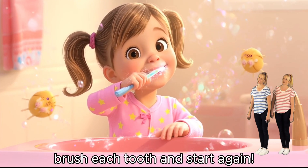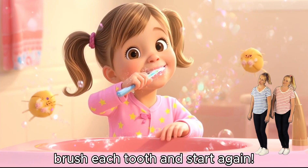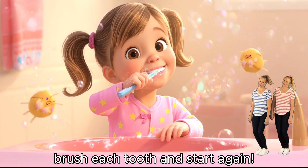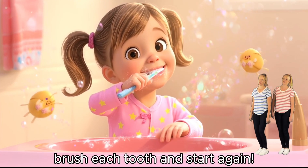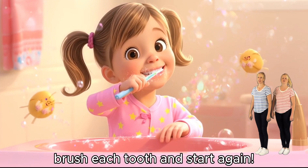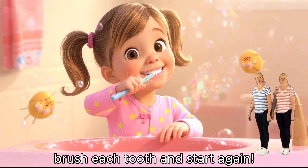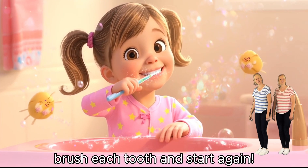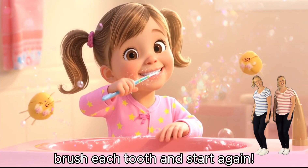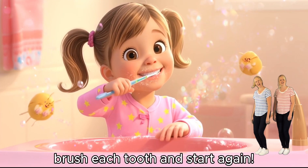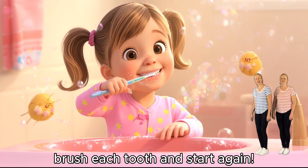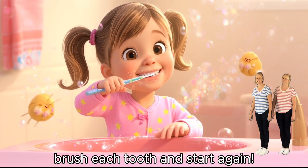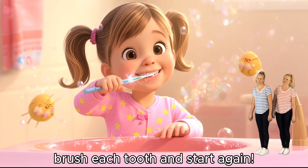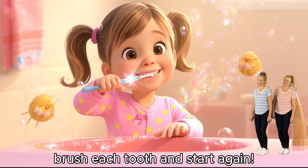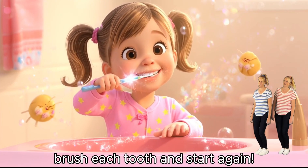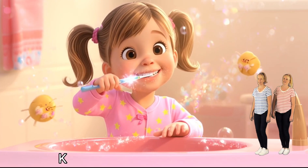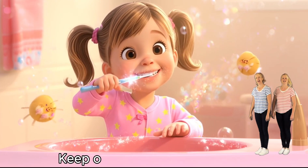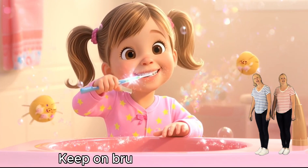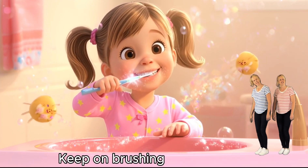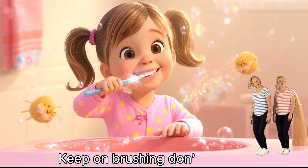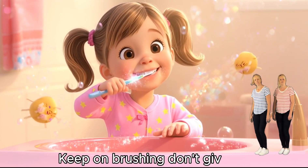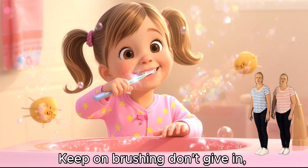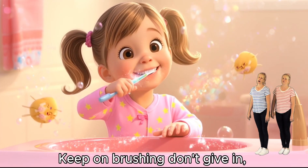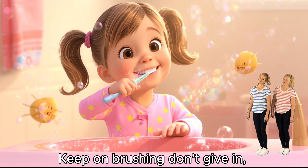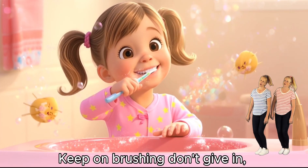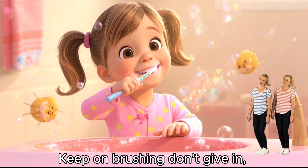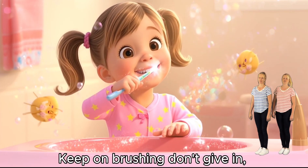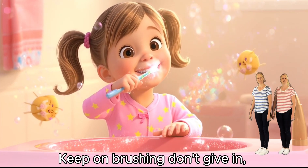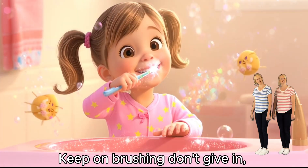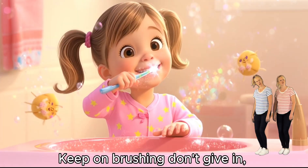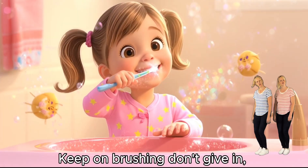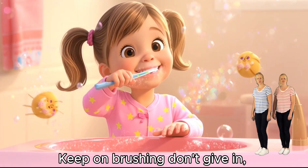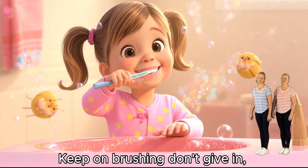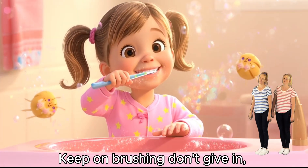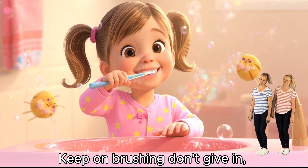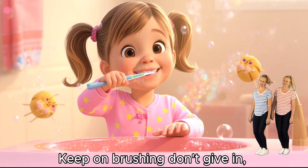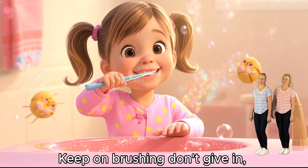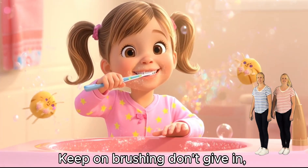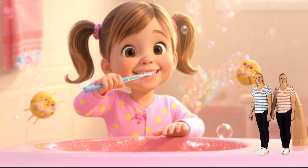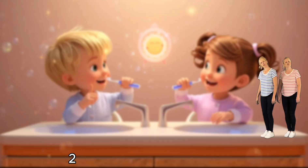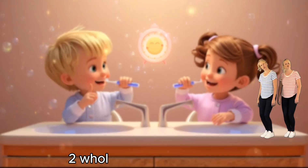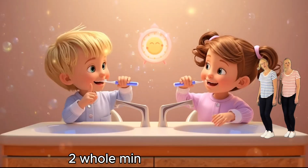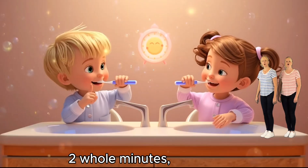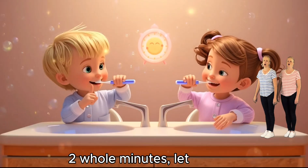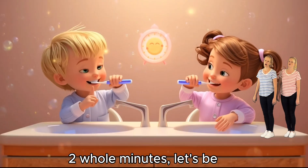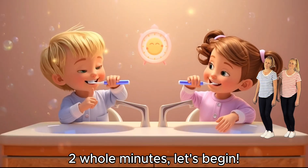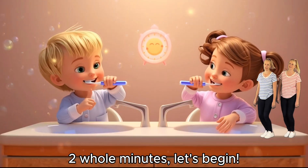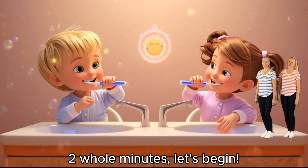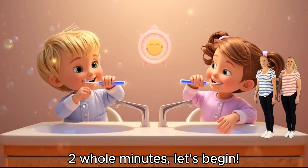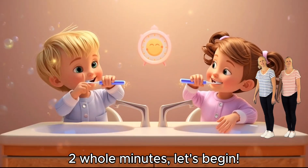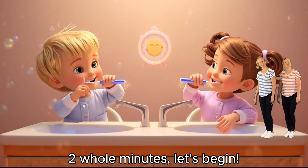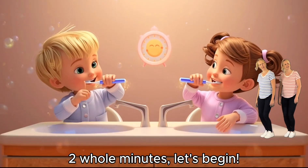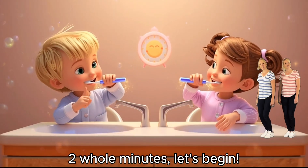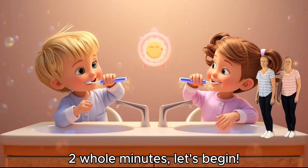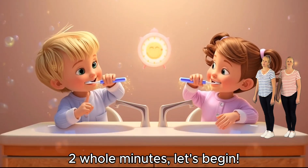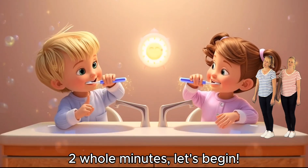tooth and start again. Keep on brushing, don't give in. 2 whole minutes, let's